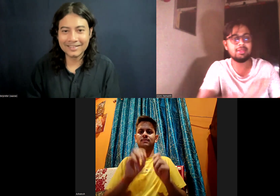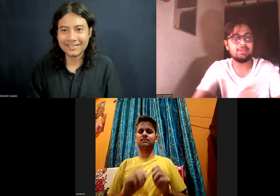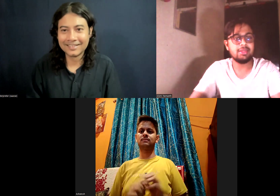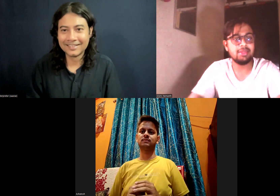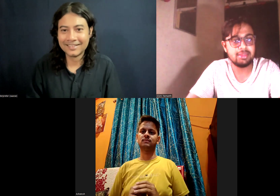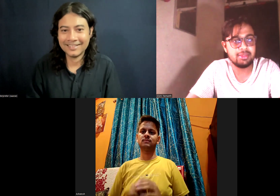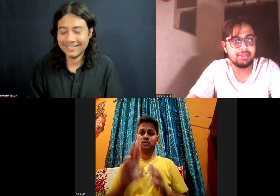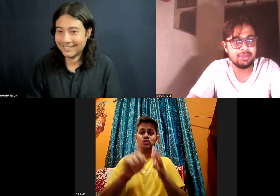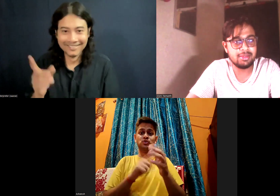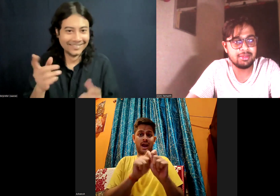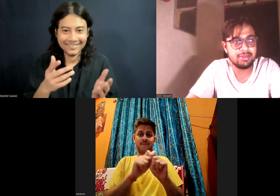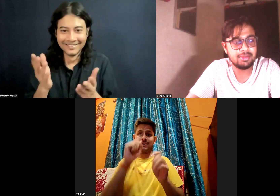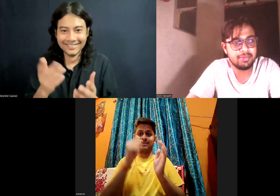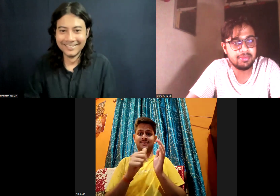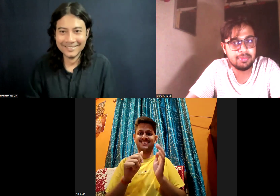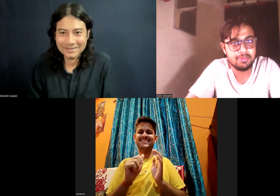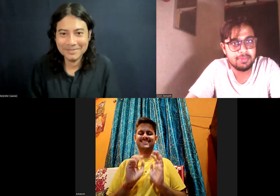Doesn't